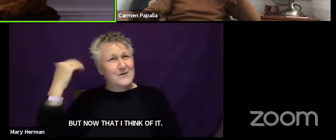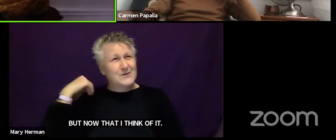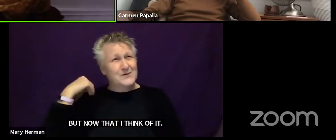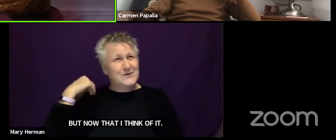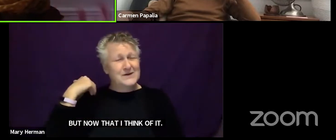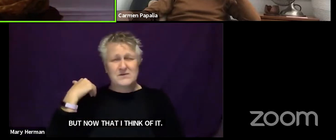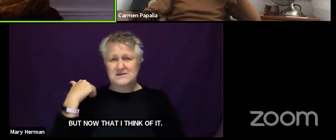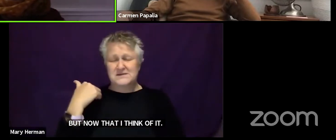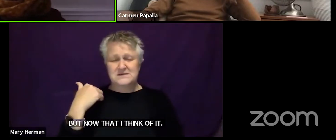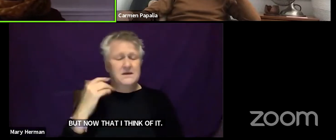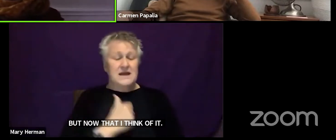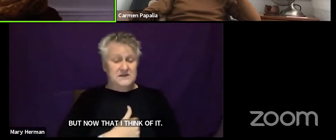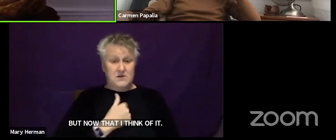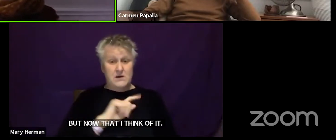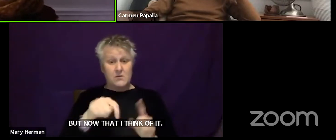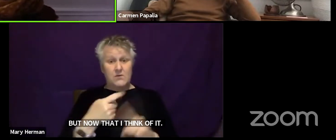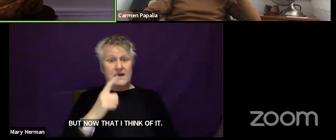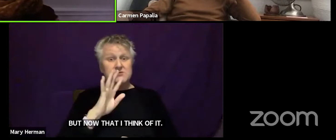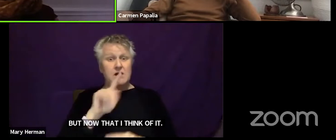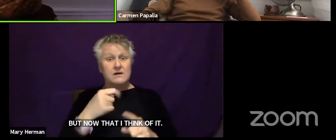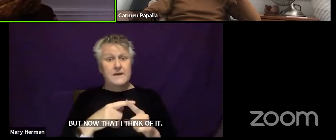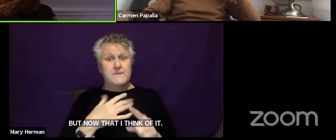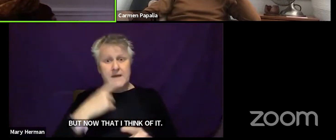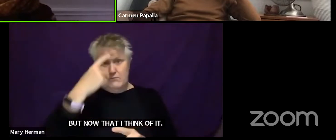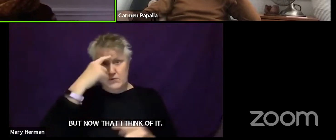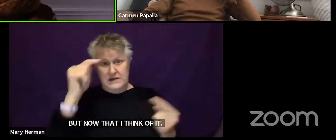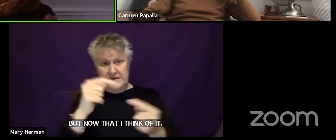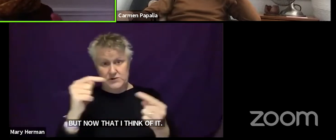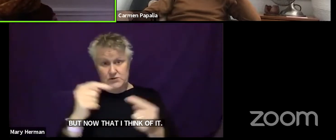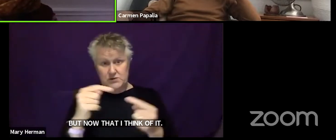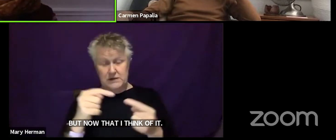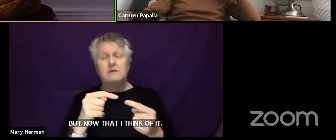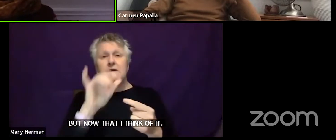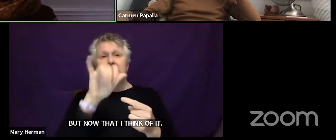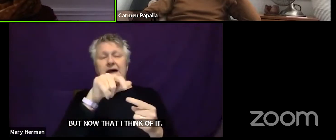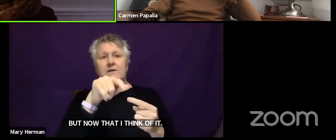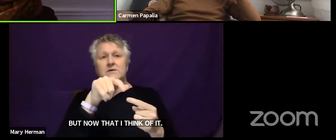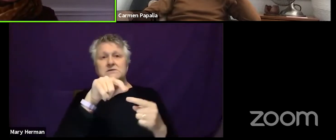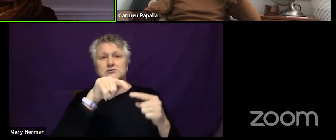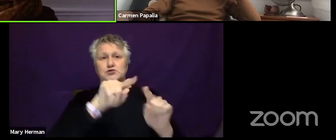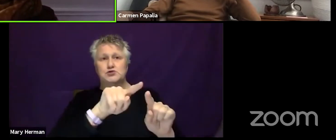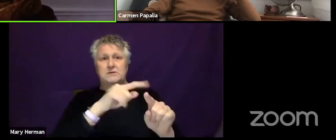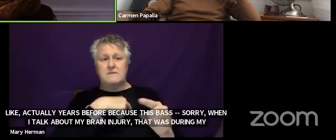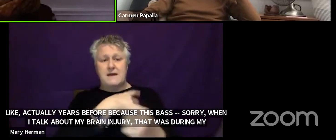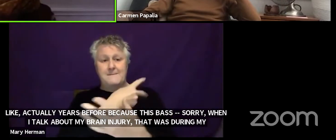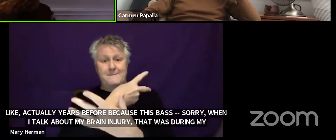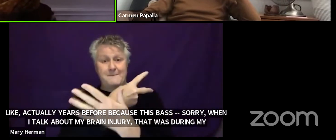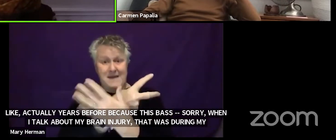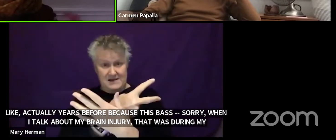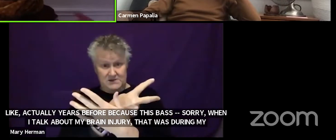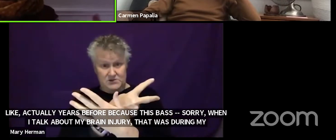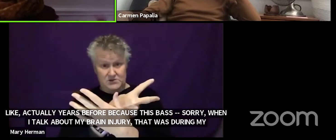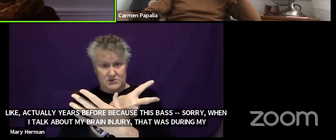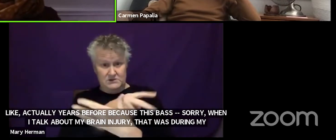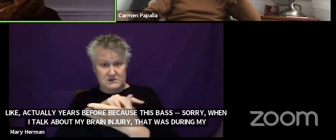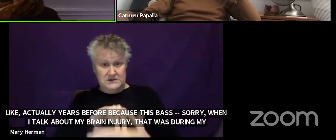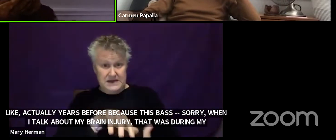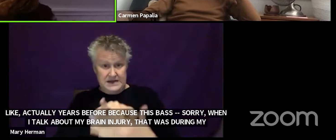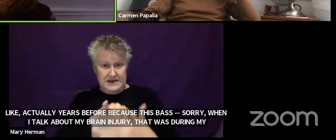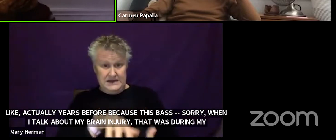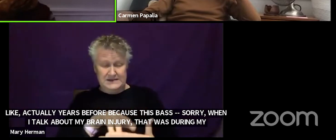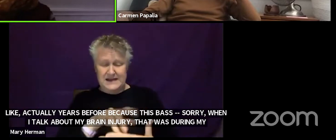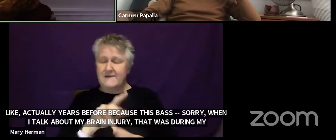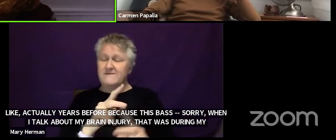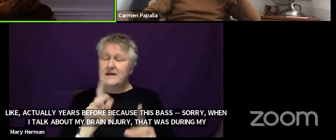was, sorry, when I talk about my brain injury, that was during my master's degree, and I'm very lucky to be